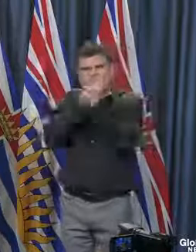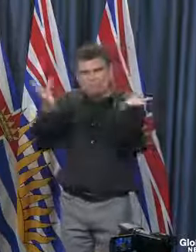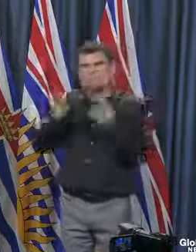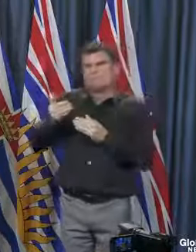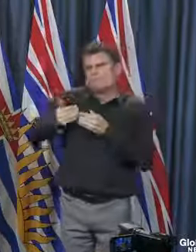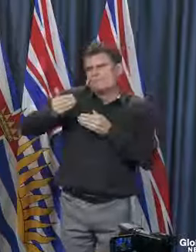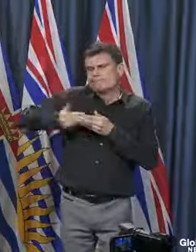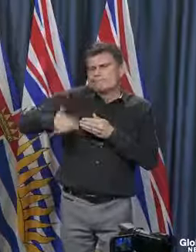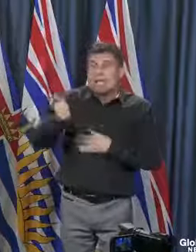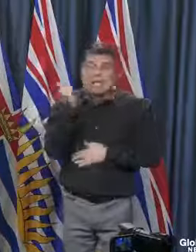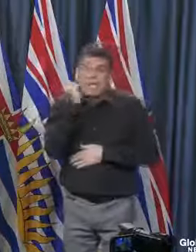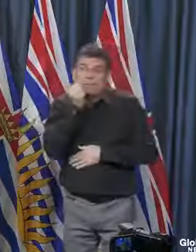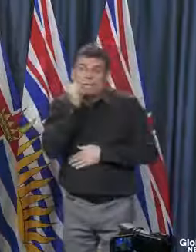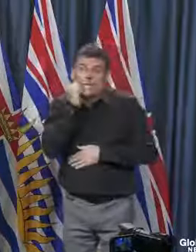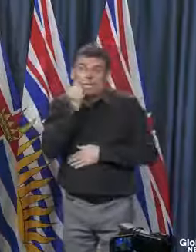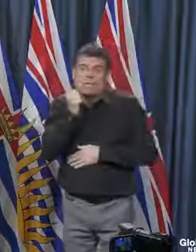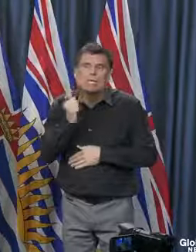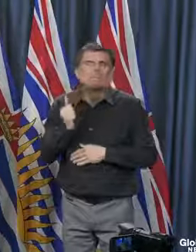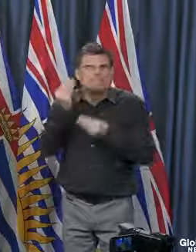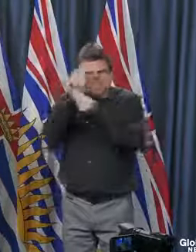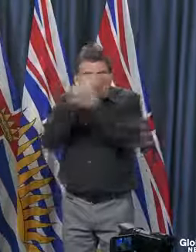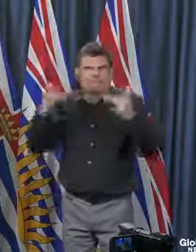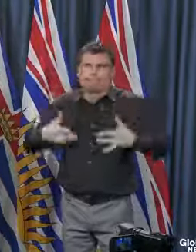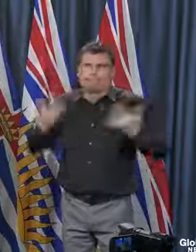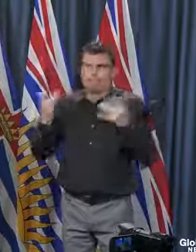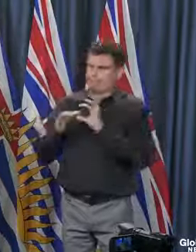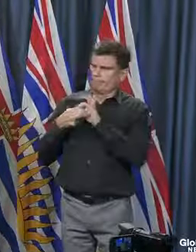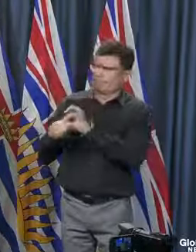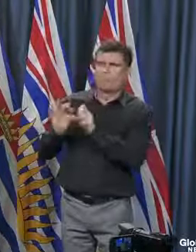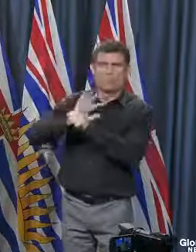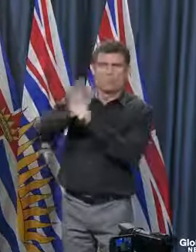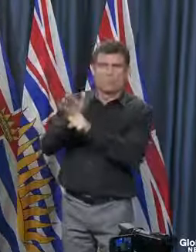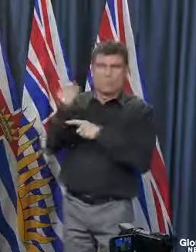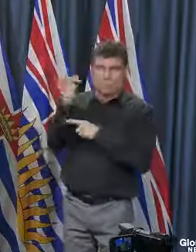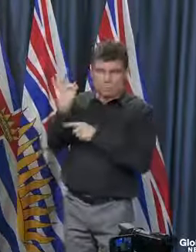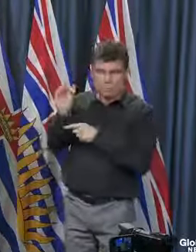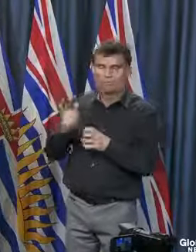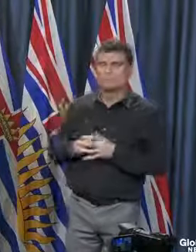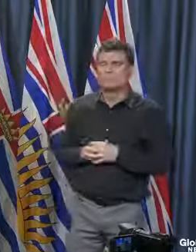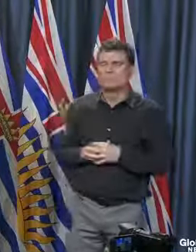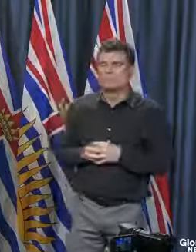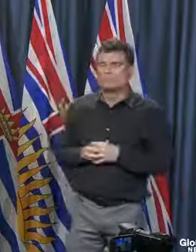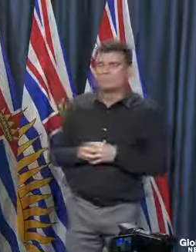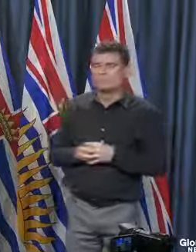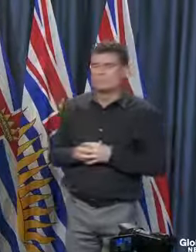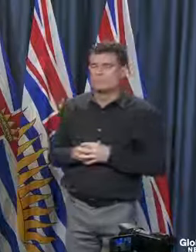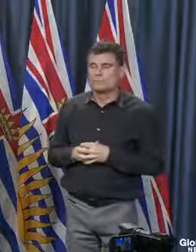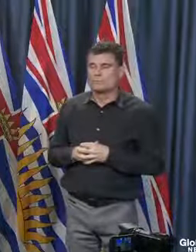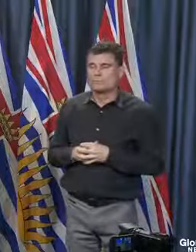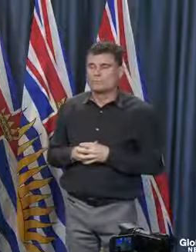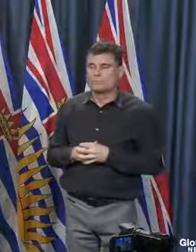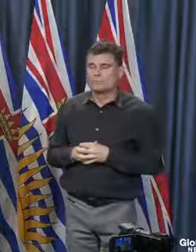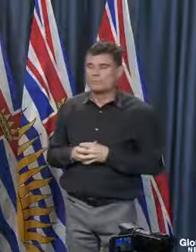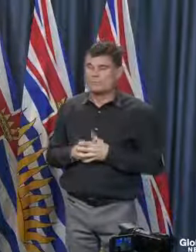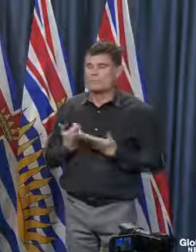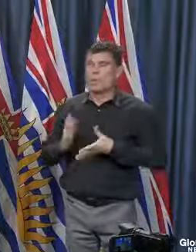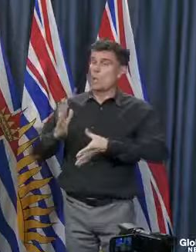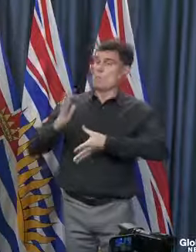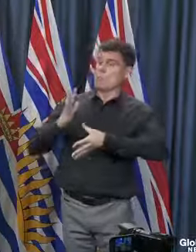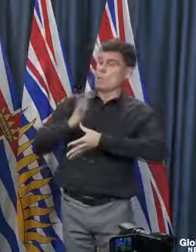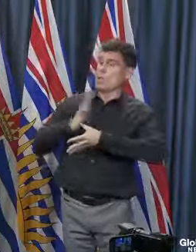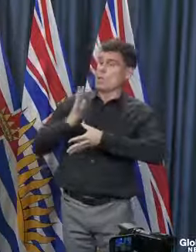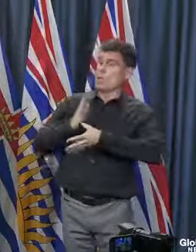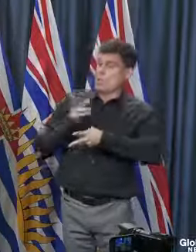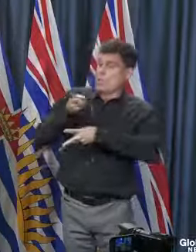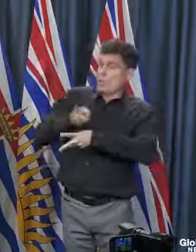briefings. We're also making some significant changes in primary care. Today, the College of Pharmacists has also been directed